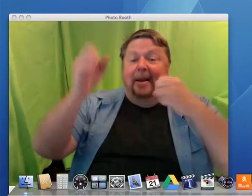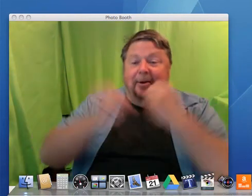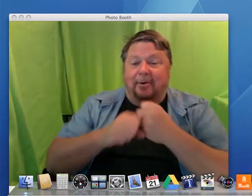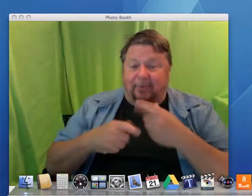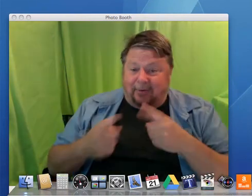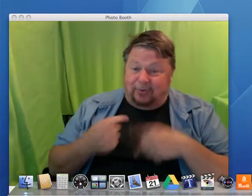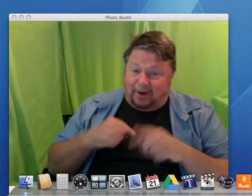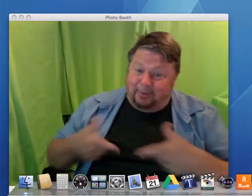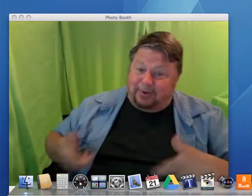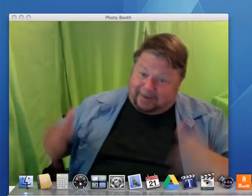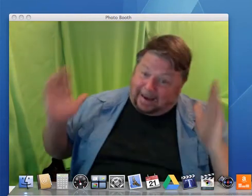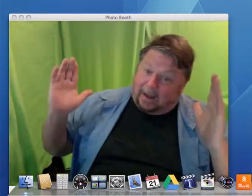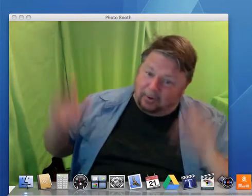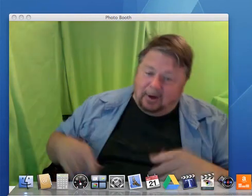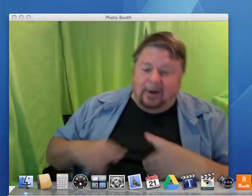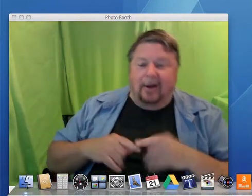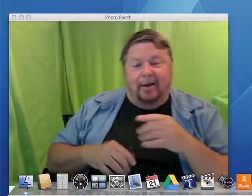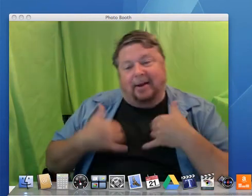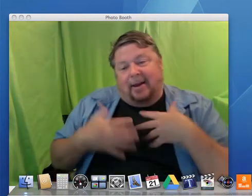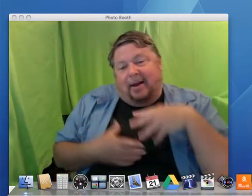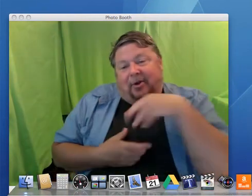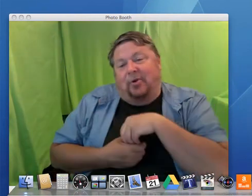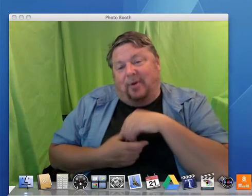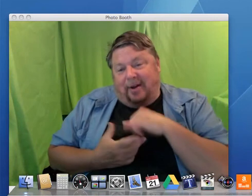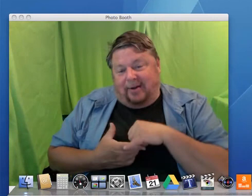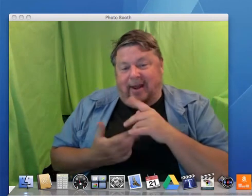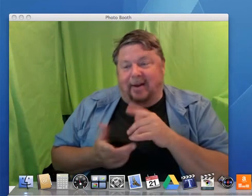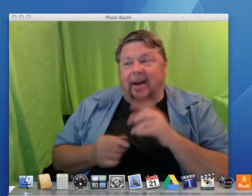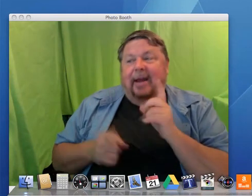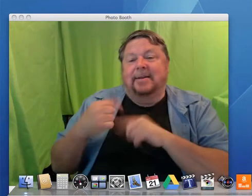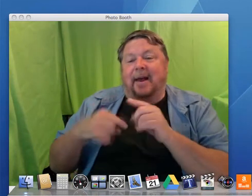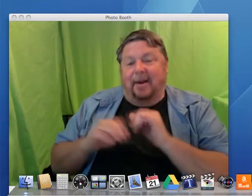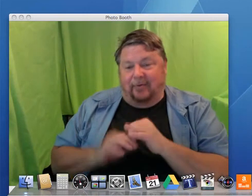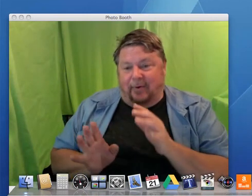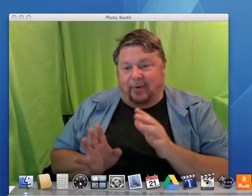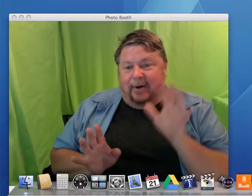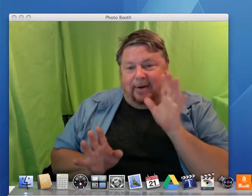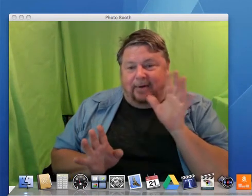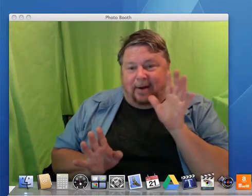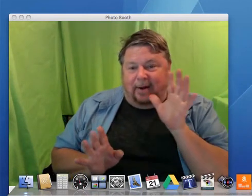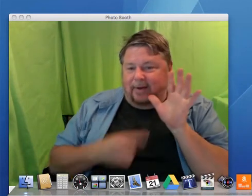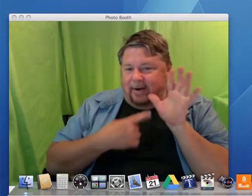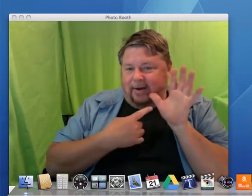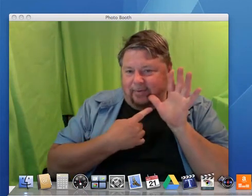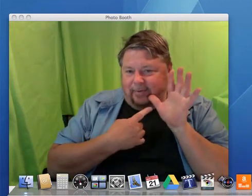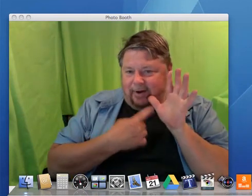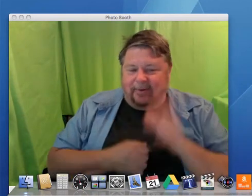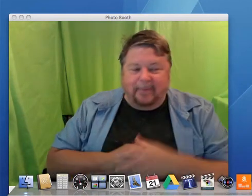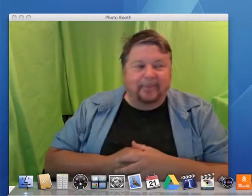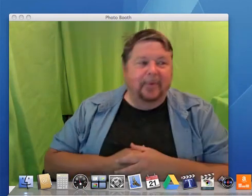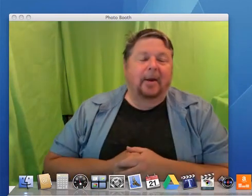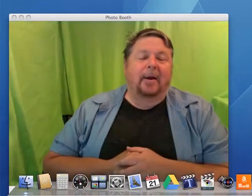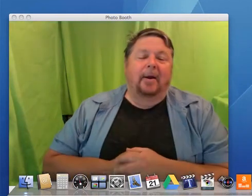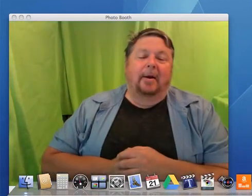many years after sign language is allowed, had internalized that sign for Sunday. It was done this